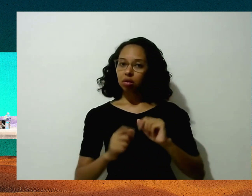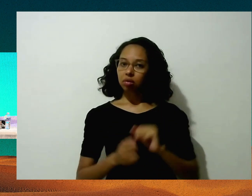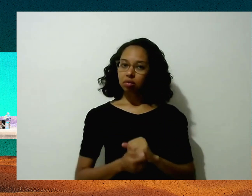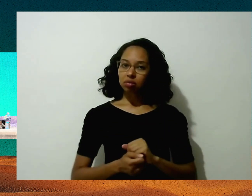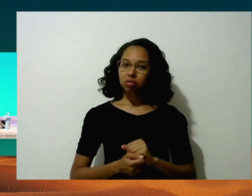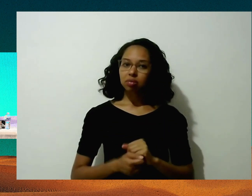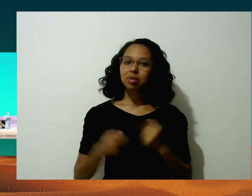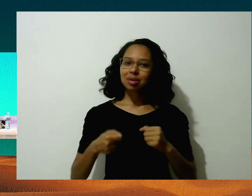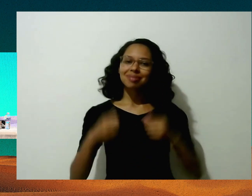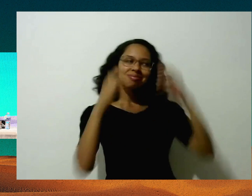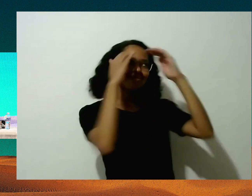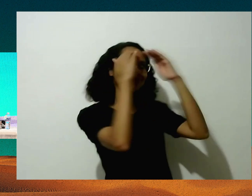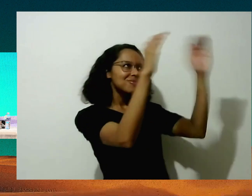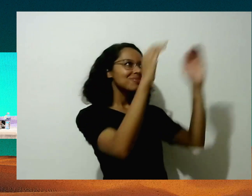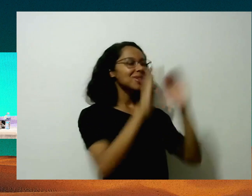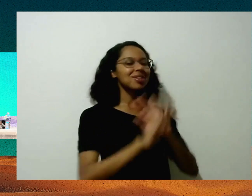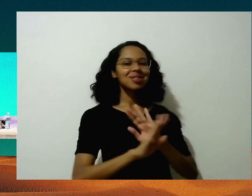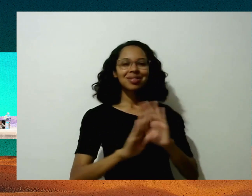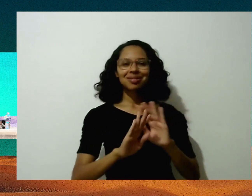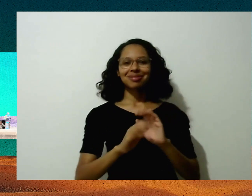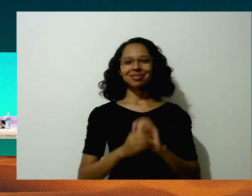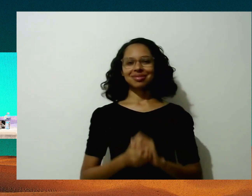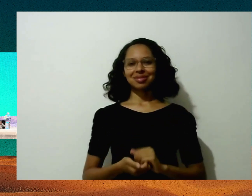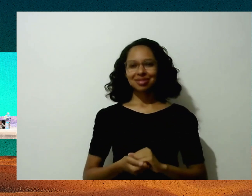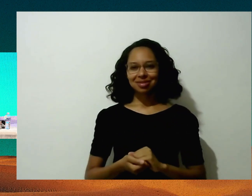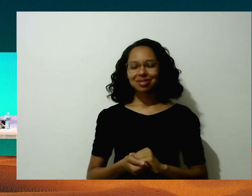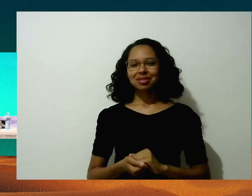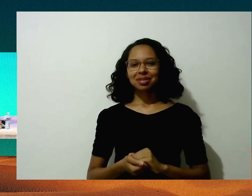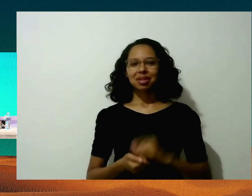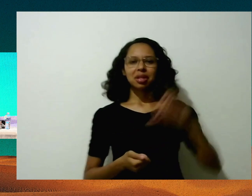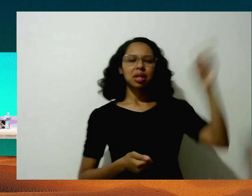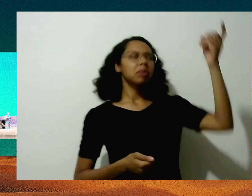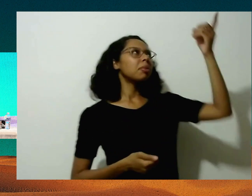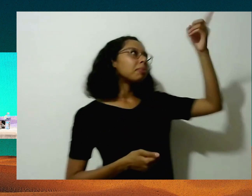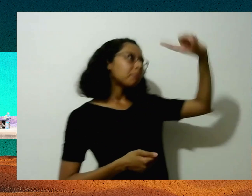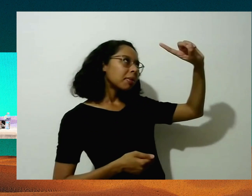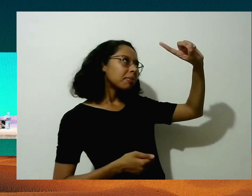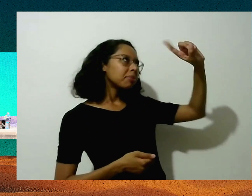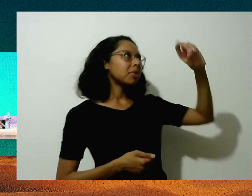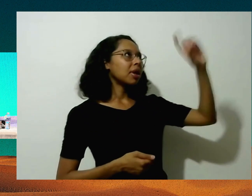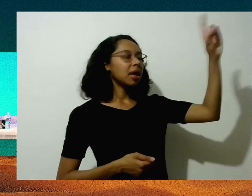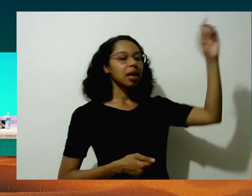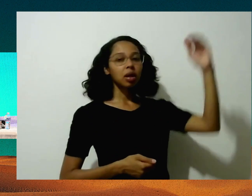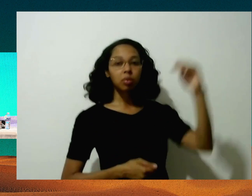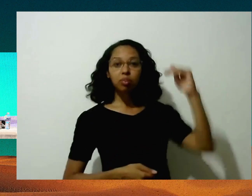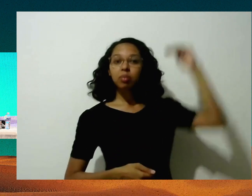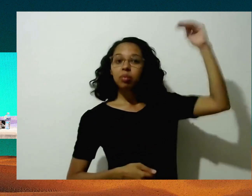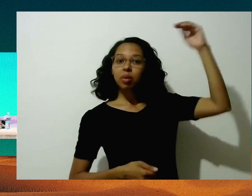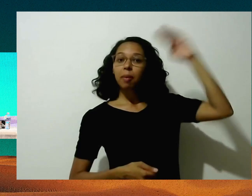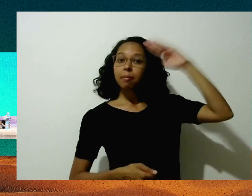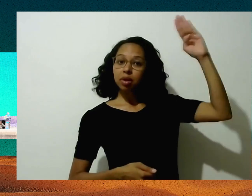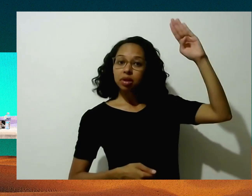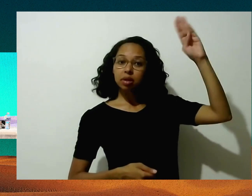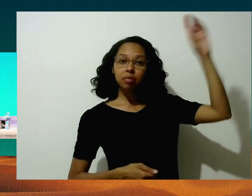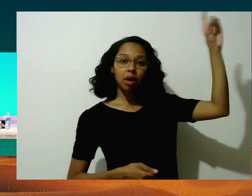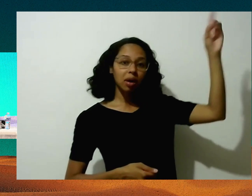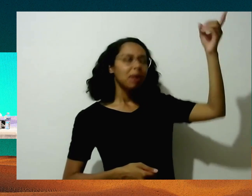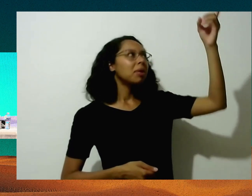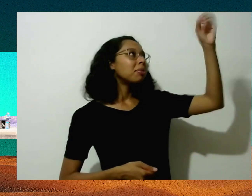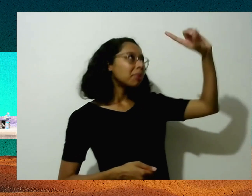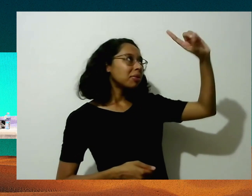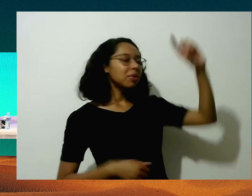receive this word or not? Não, cabeça deu uma ordem, No, the head gave an order. o corpo obedece. The